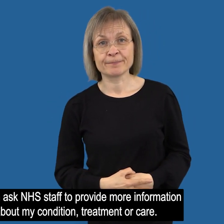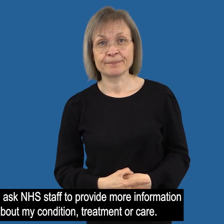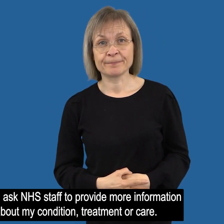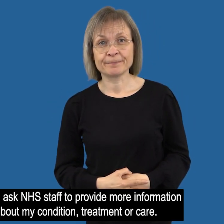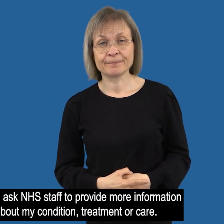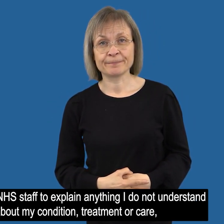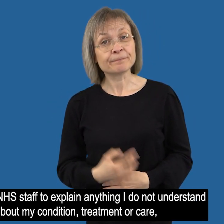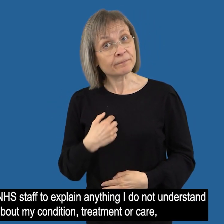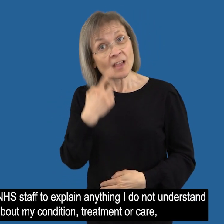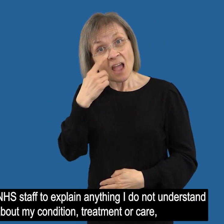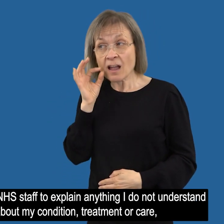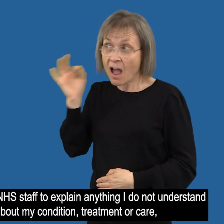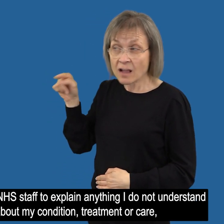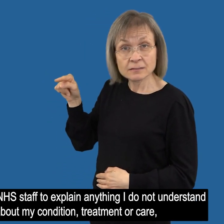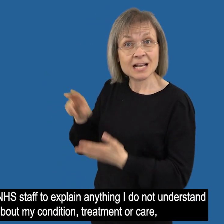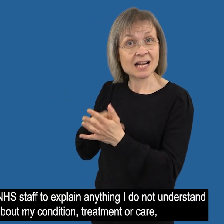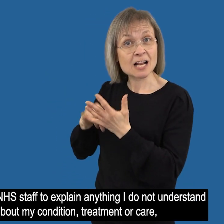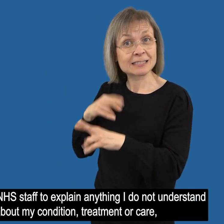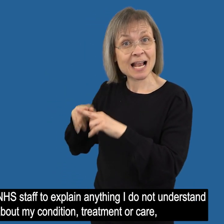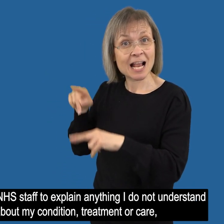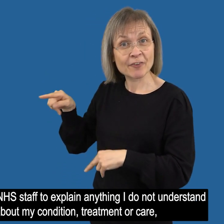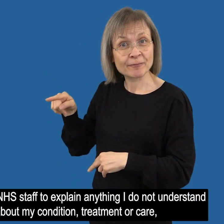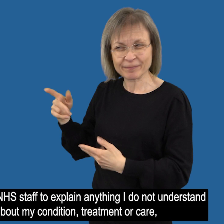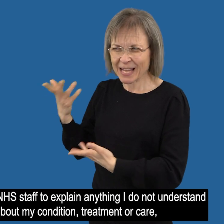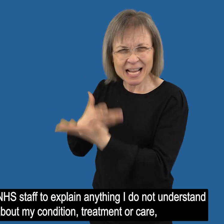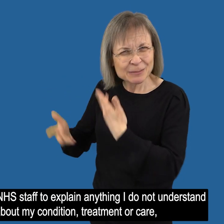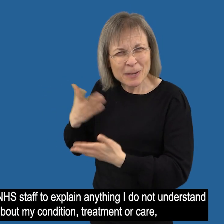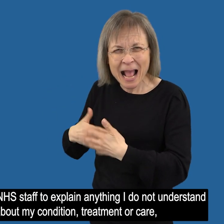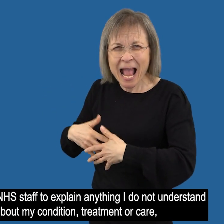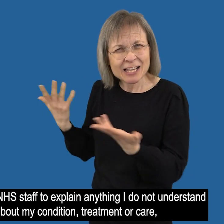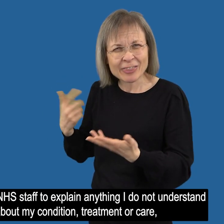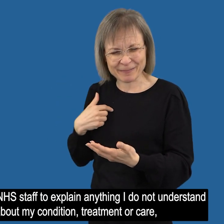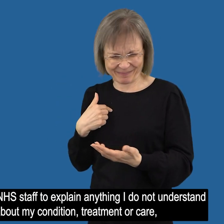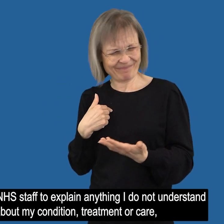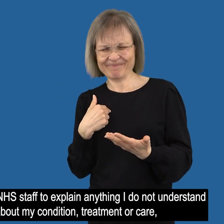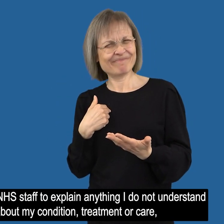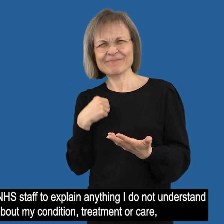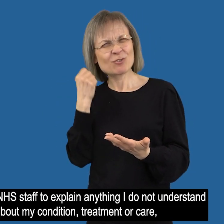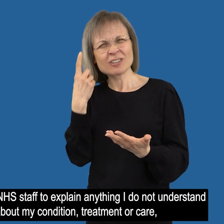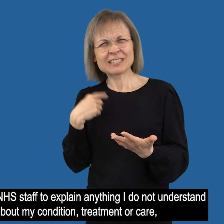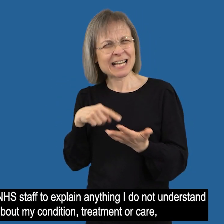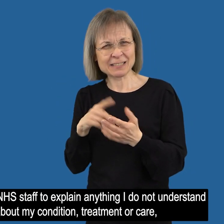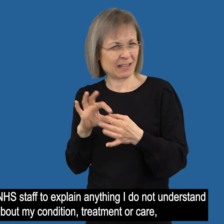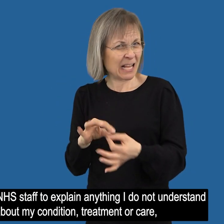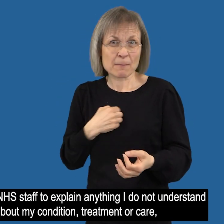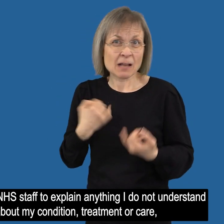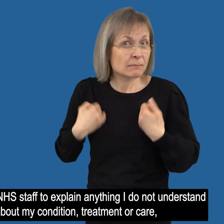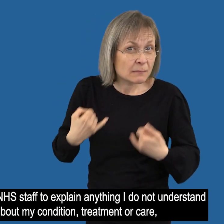NHS staff to explain anything I do not understand about my condition, treatment, or care, including any words I do